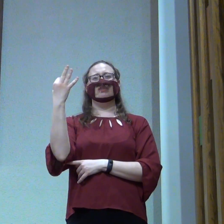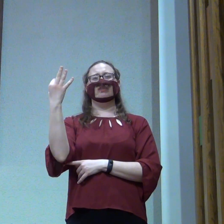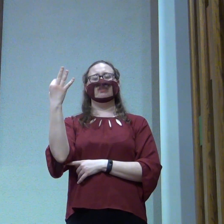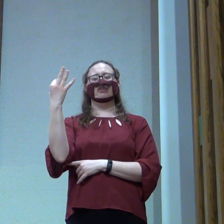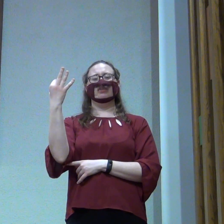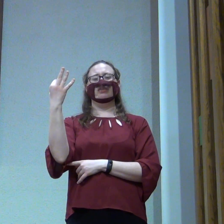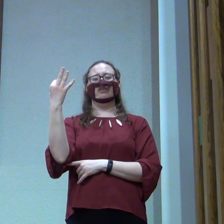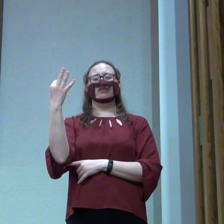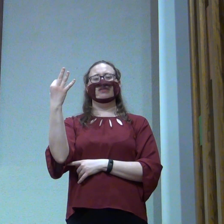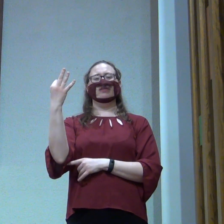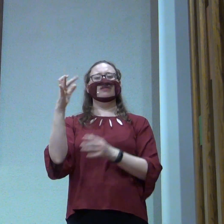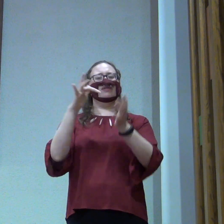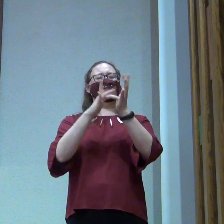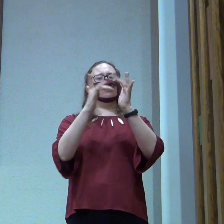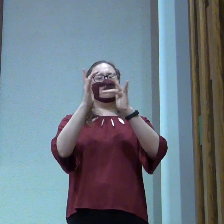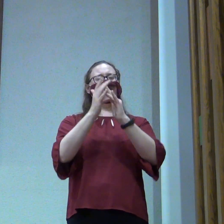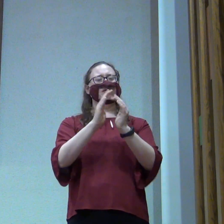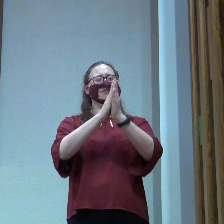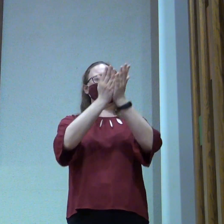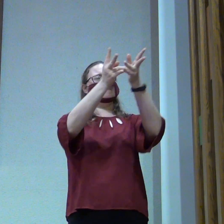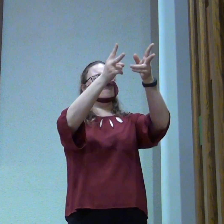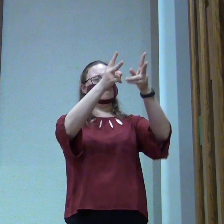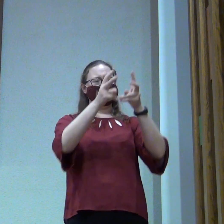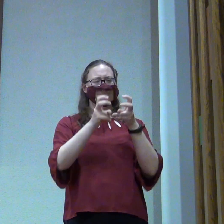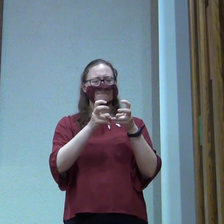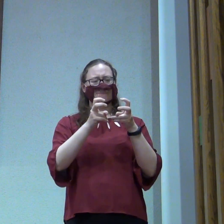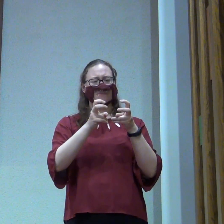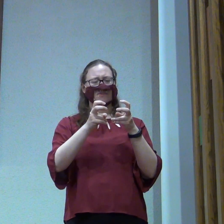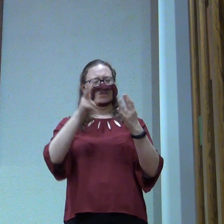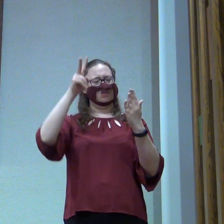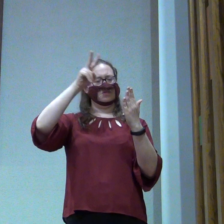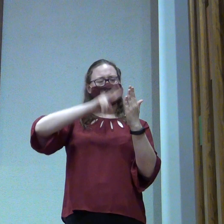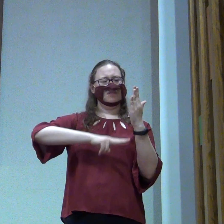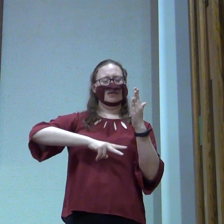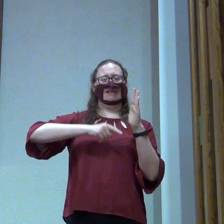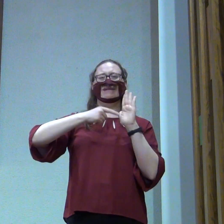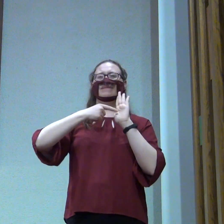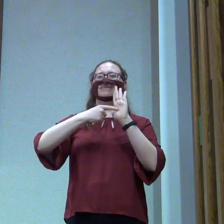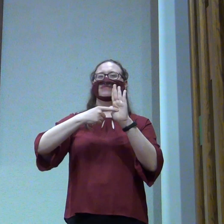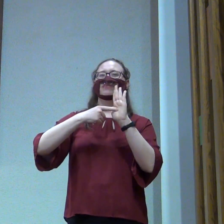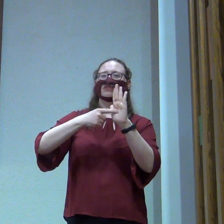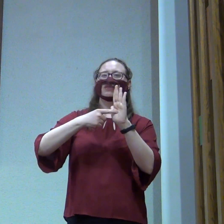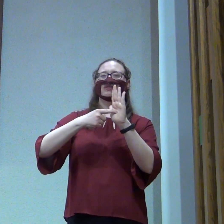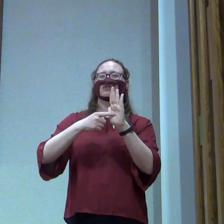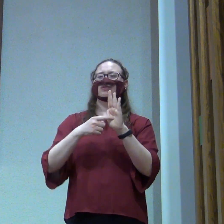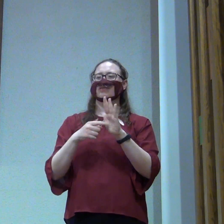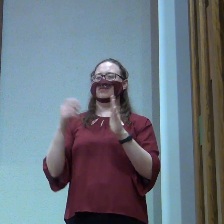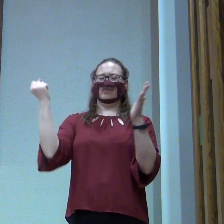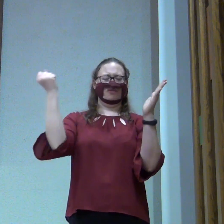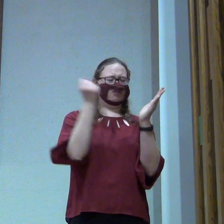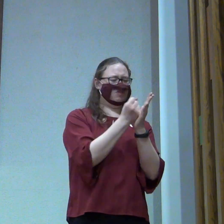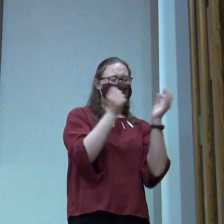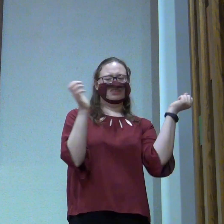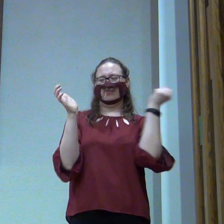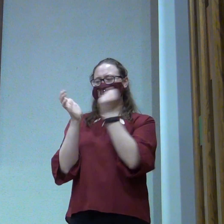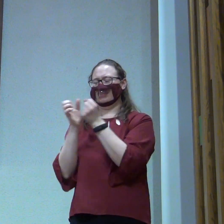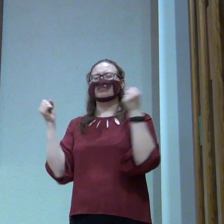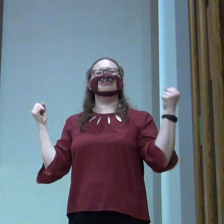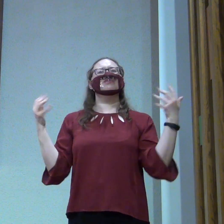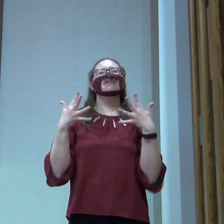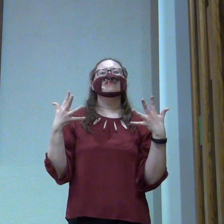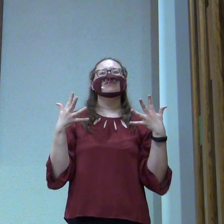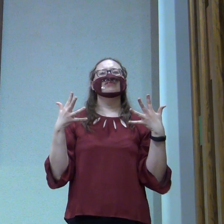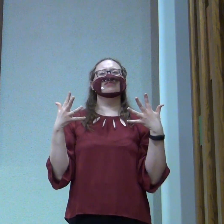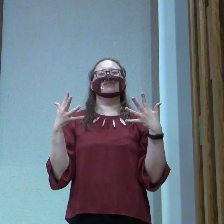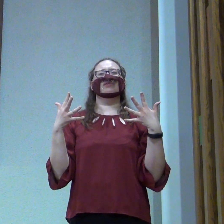We've heard the words that have described the horror of the crucifixion. We have heard